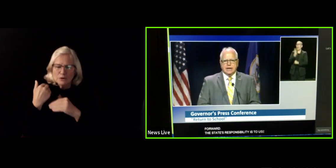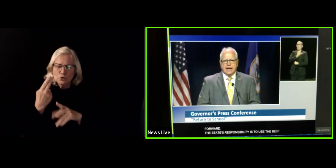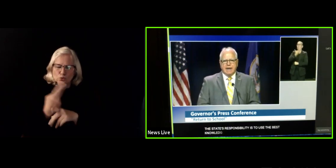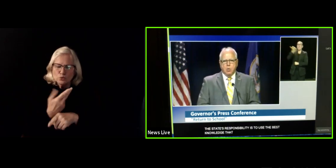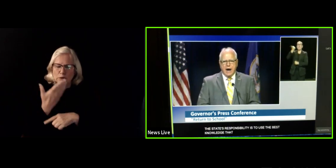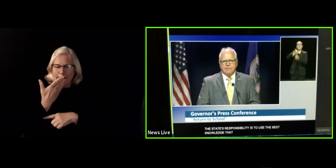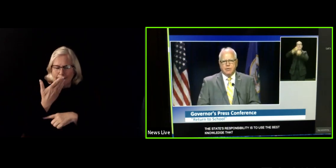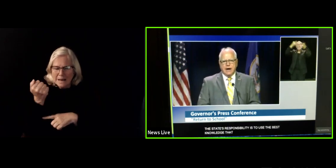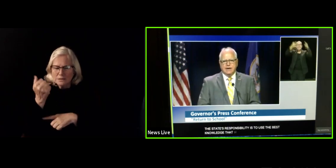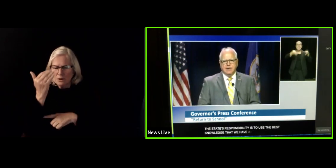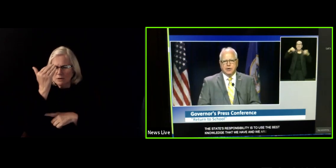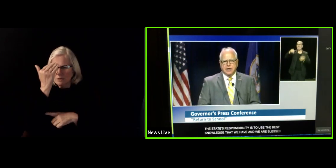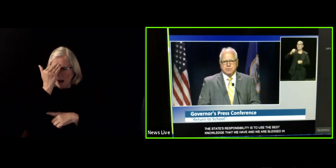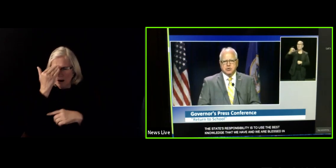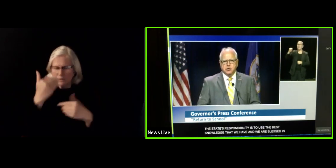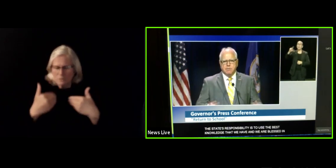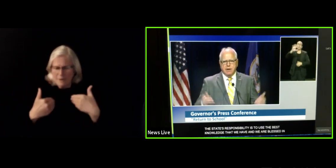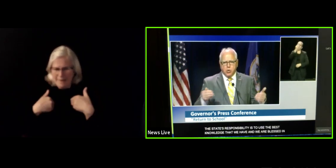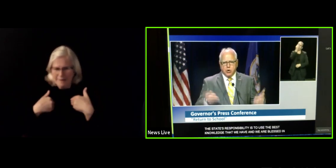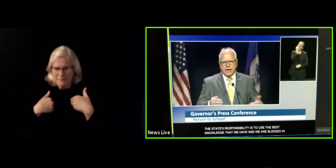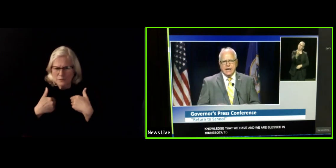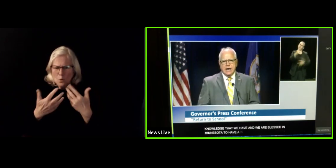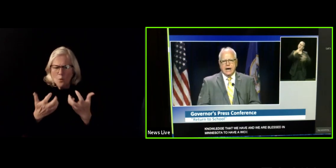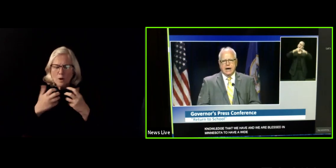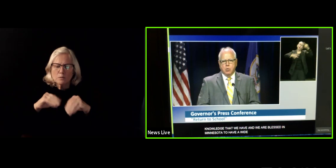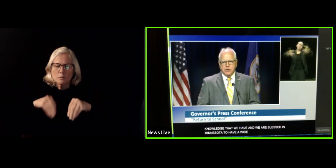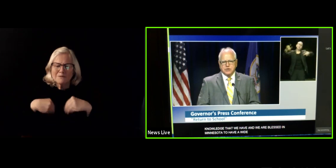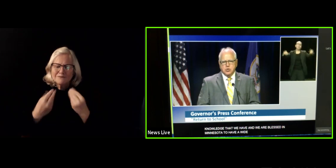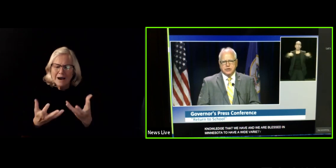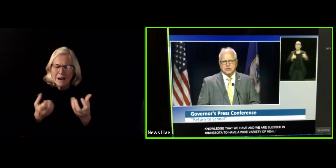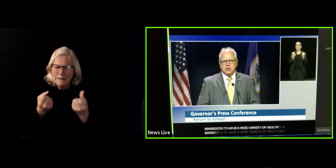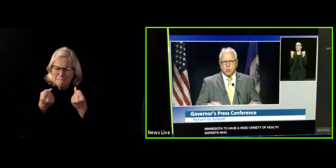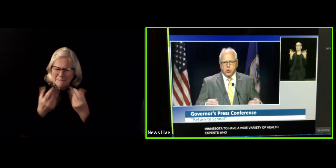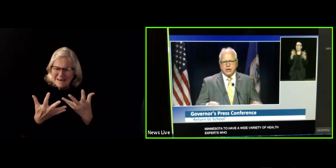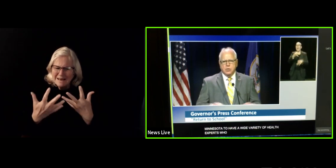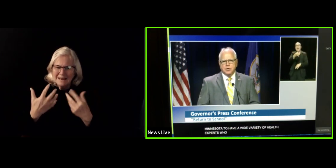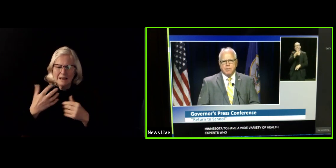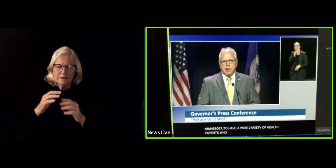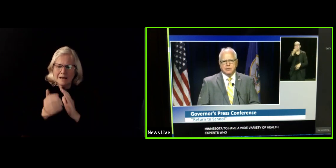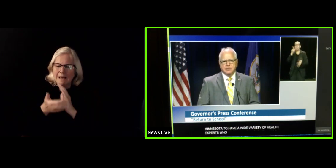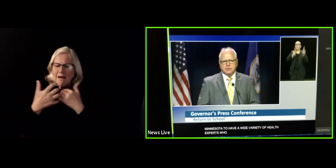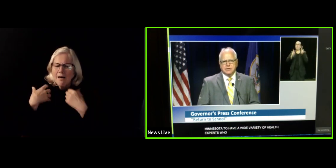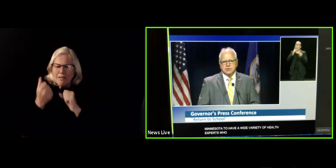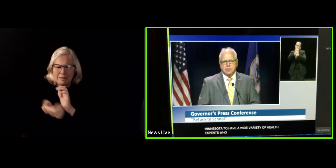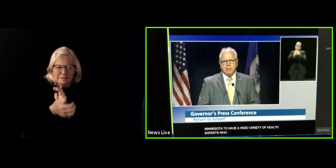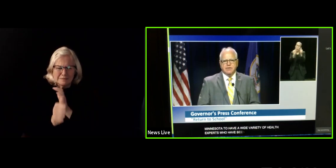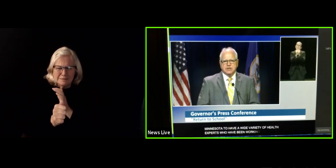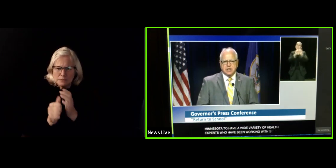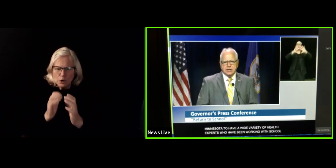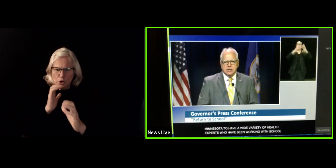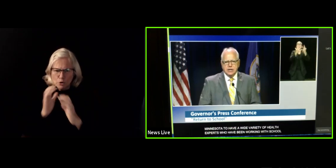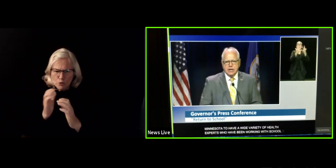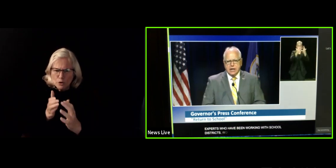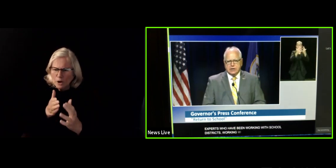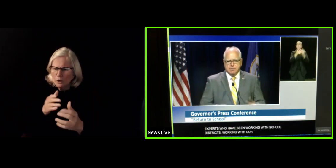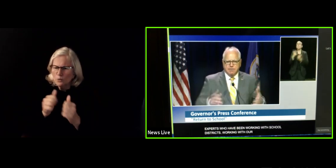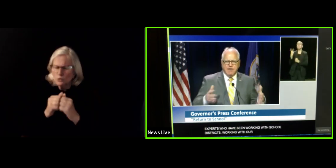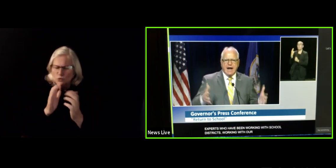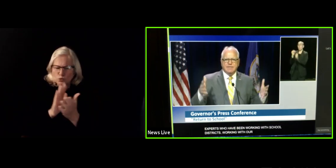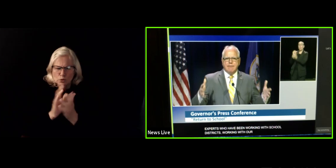to have a wide variety of health experts who have been working with school districts, working with our partners at the Minnesota Department of Education